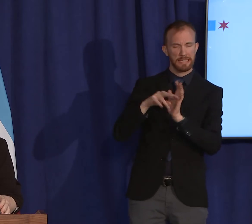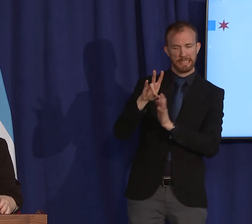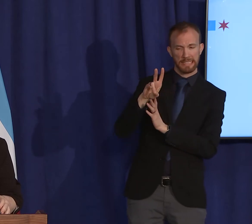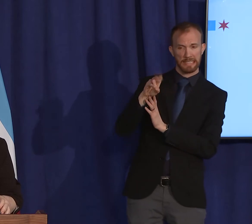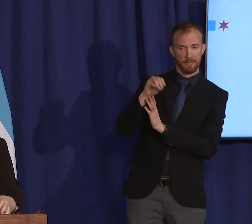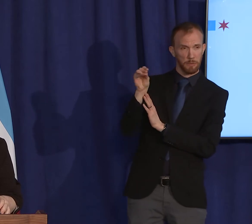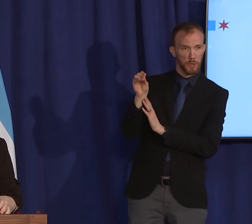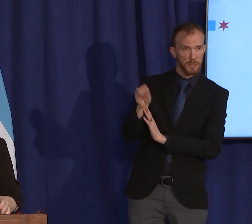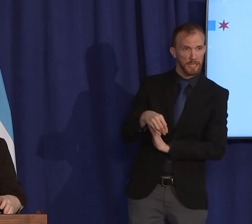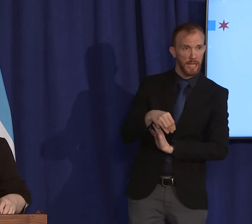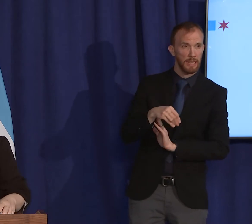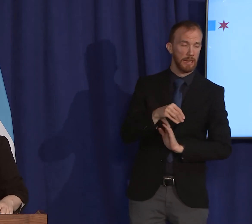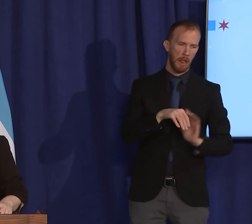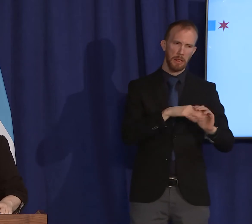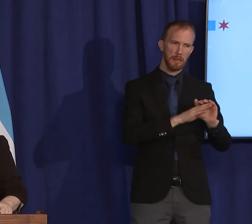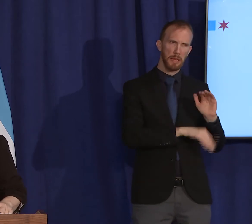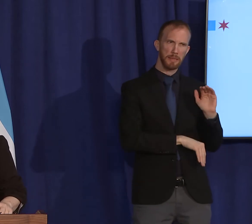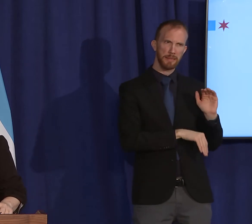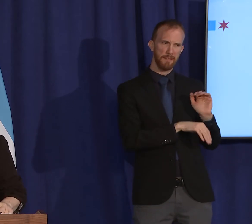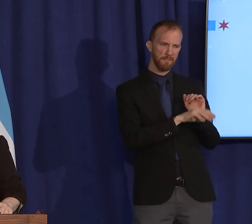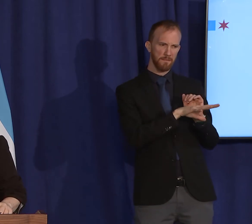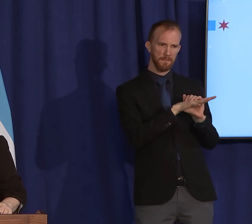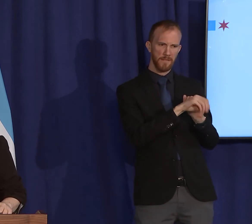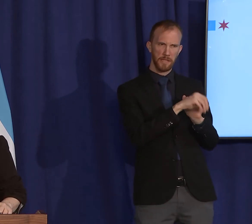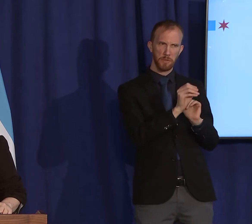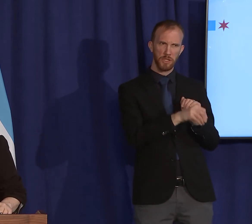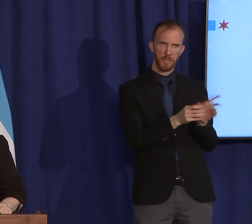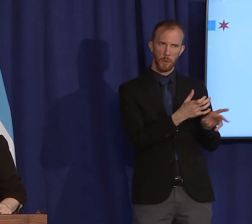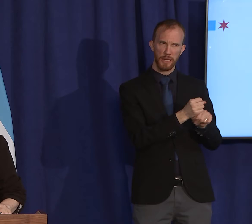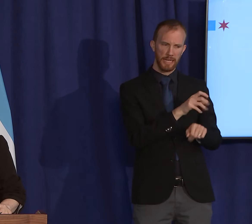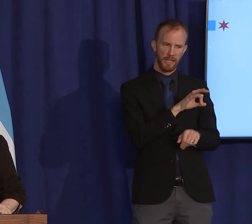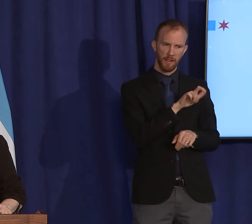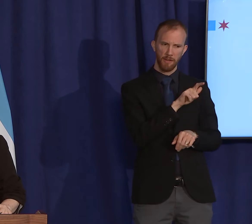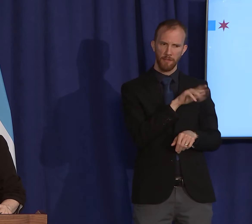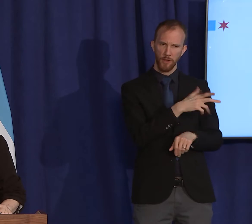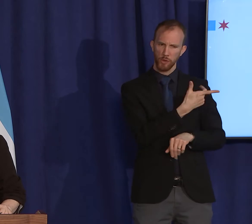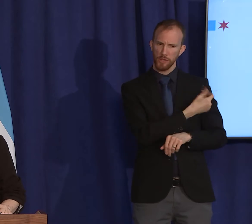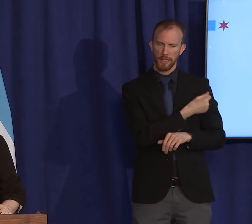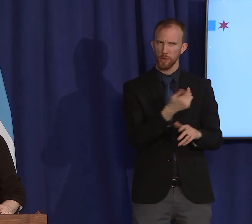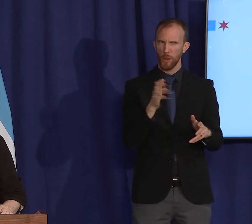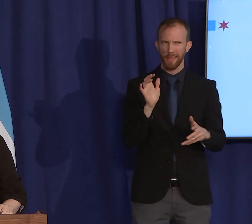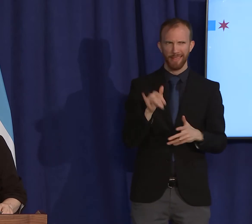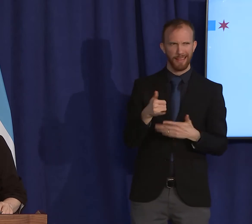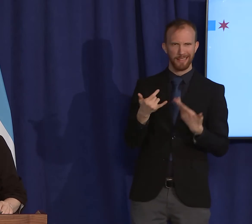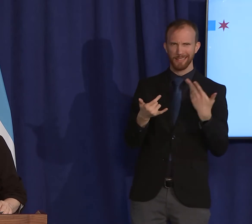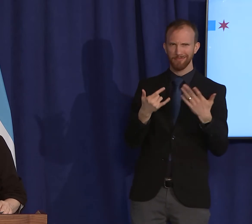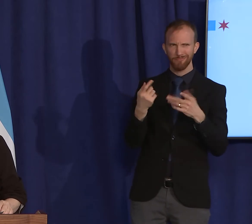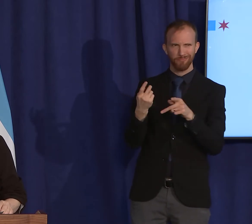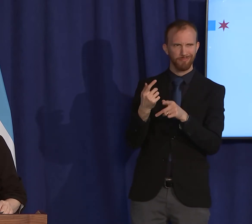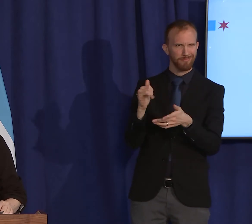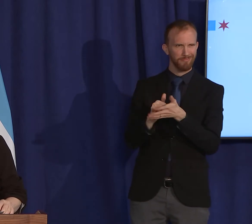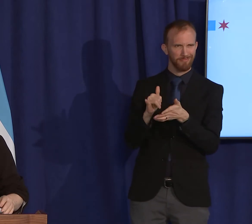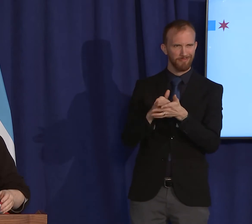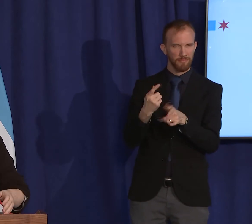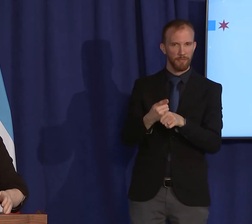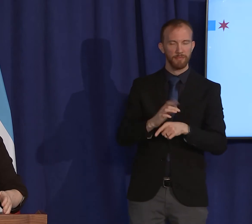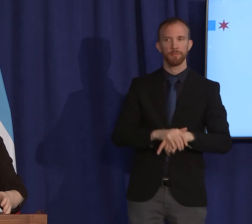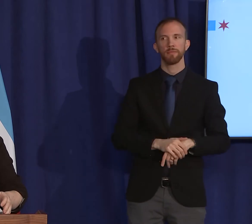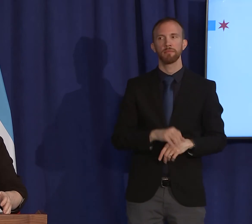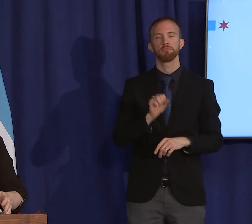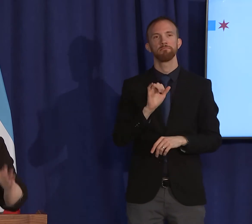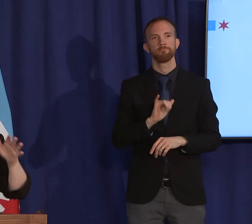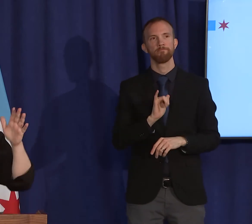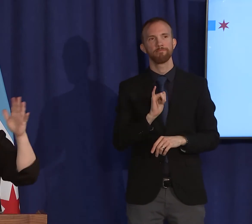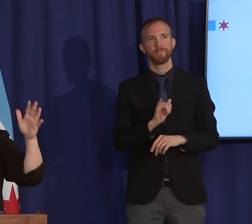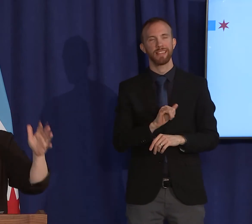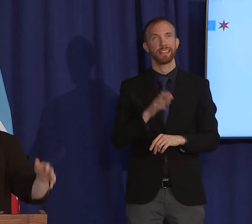of people get flu shots annually, won't that be difficult to reach? Yeah, it's interesting. I feel like people got very, very interested